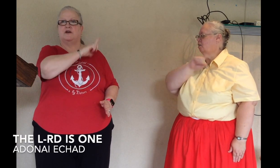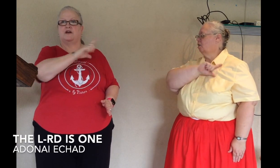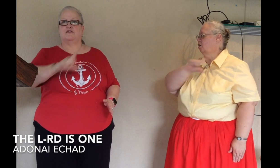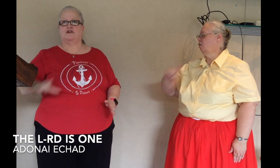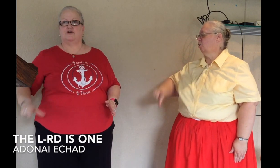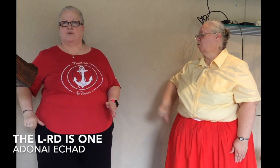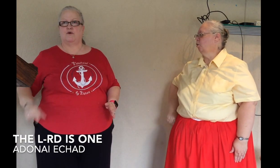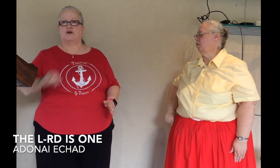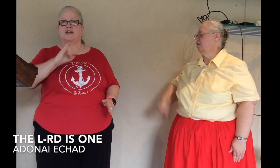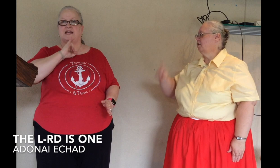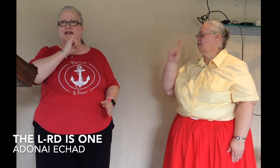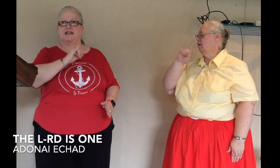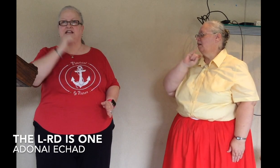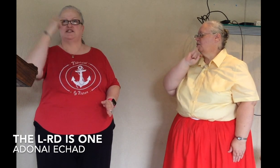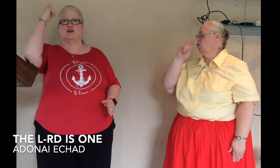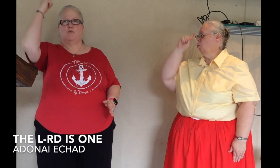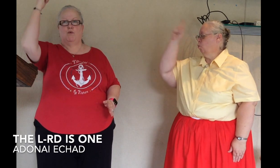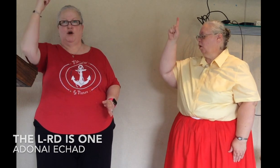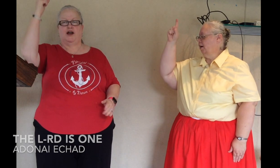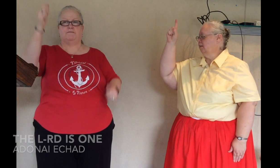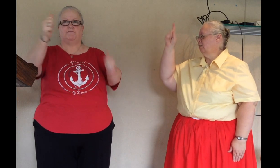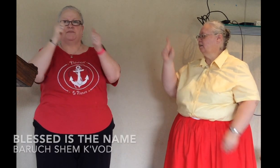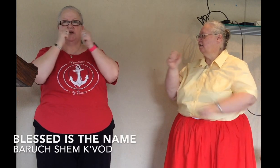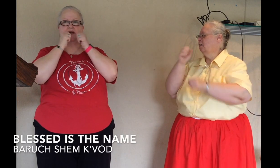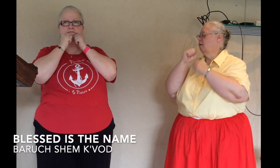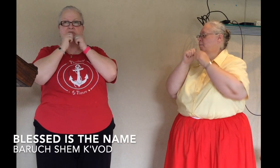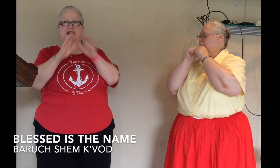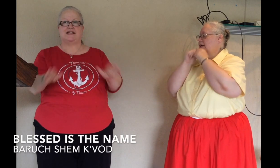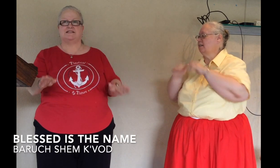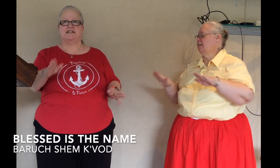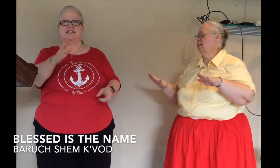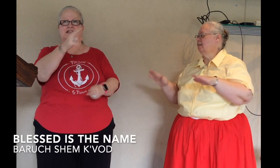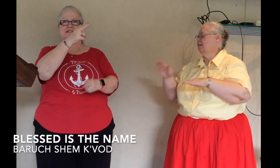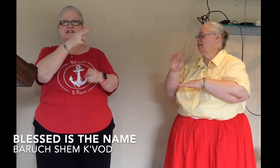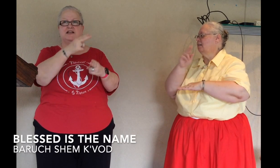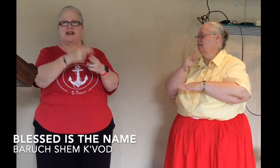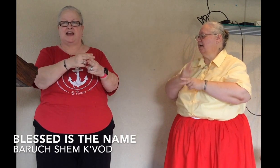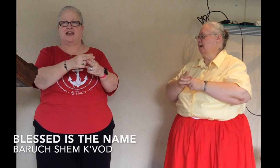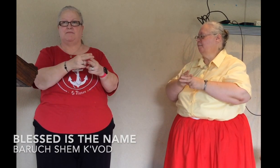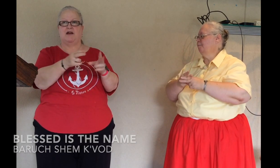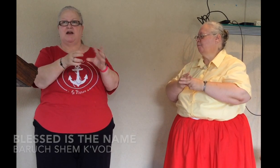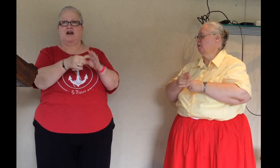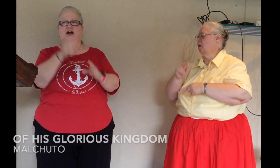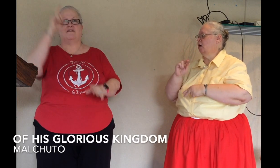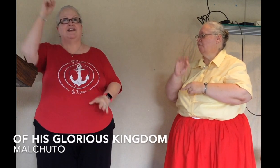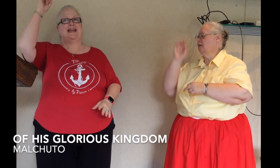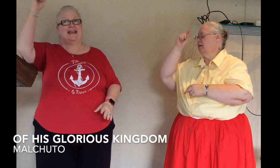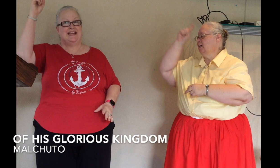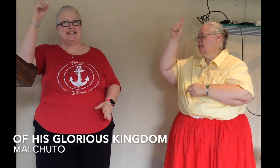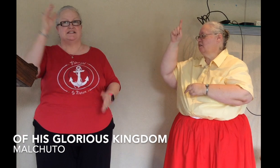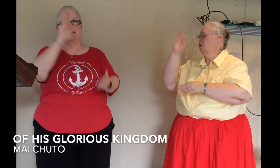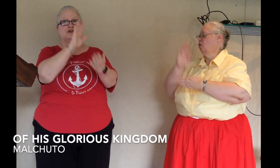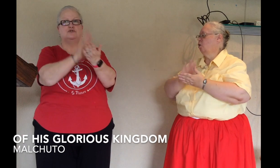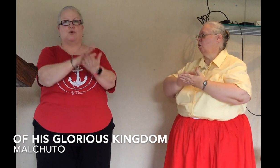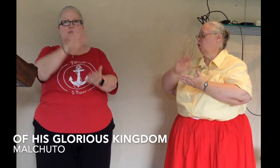the Lord is one. Blessed is the name of his